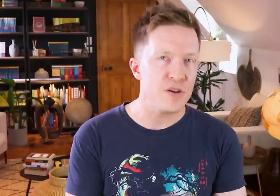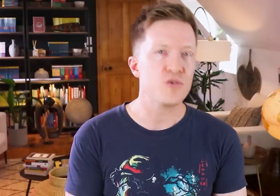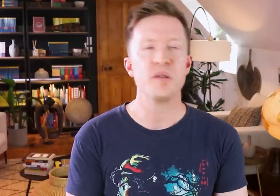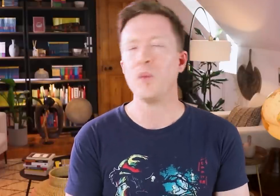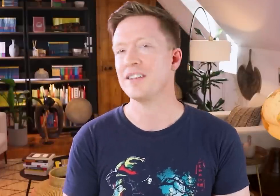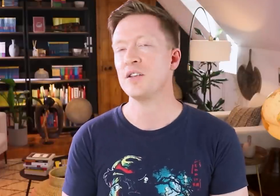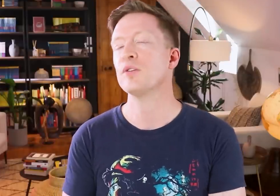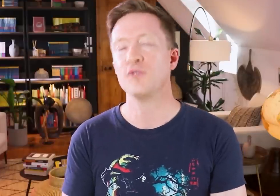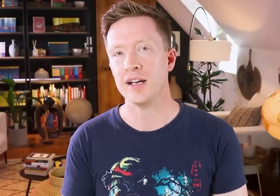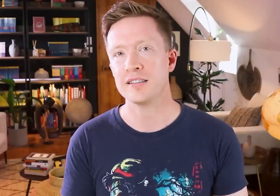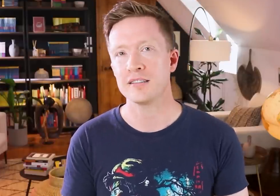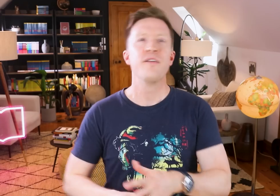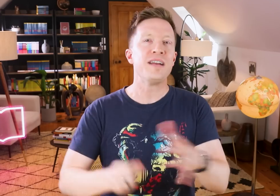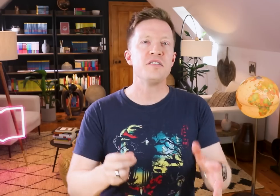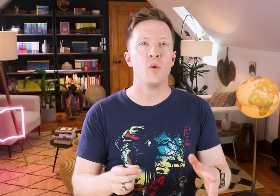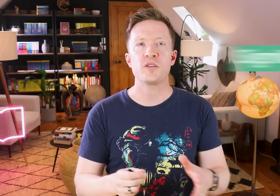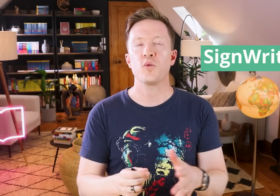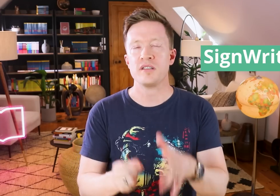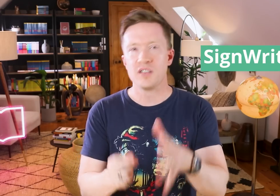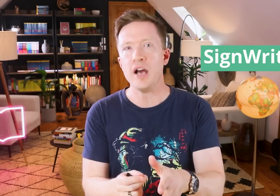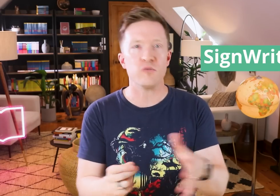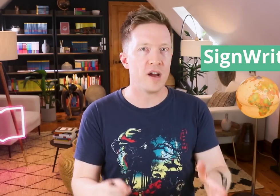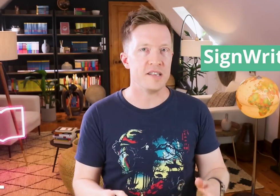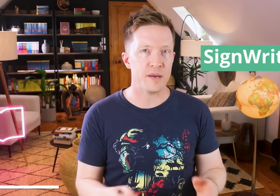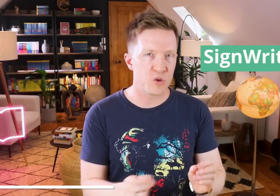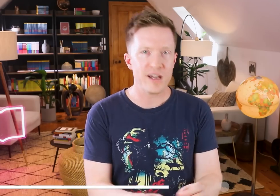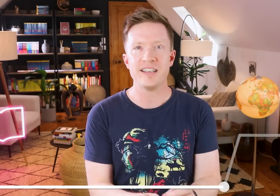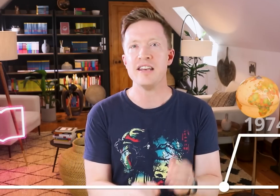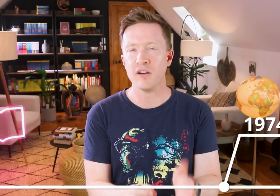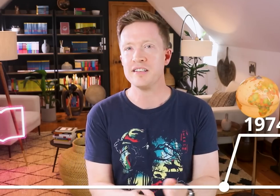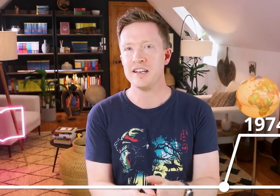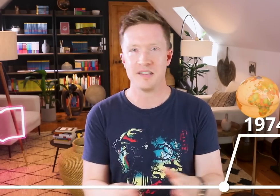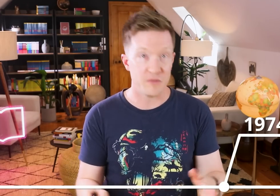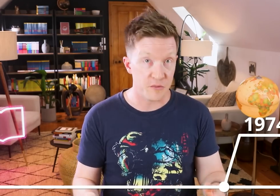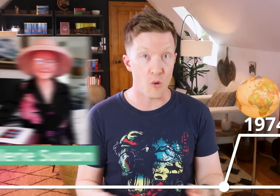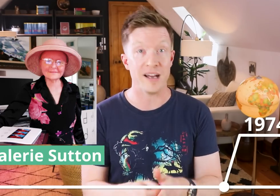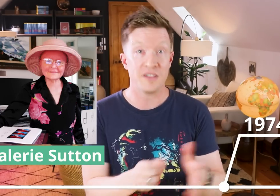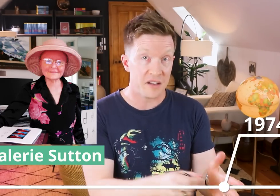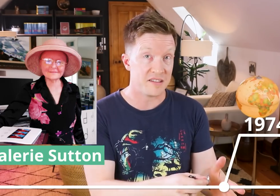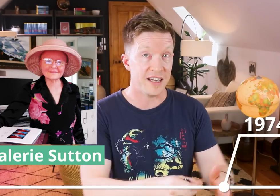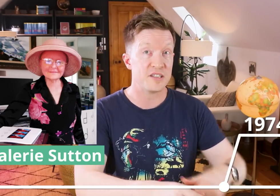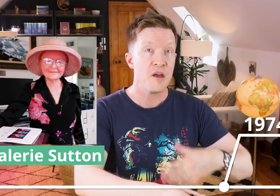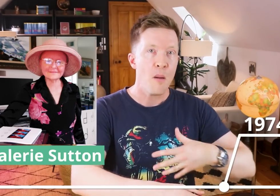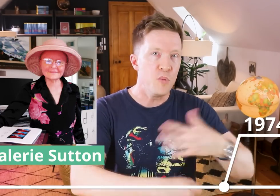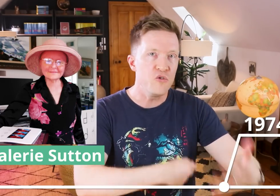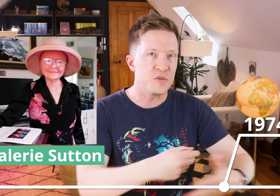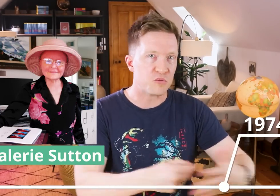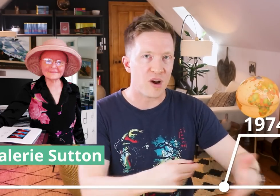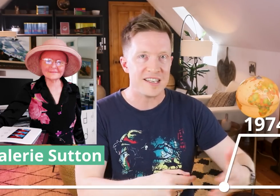interesting ways that you can write. The fancier one is called sign writing. It was created in 1974 by a dancer, and it's a movement writing